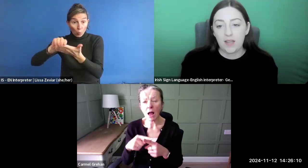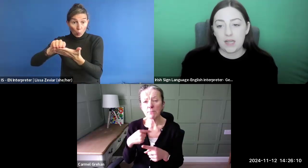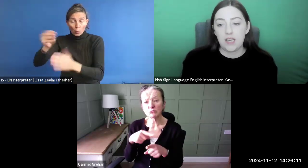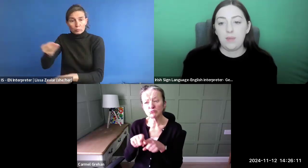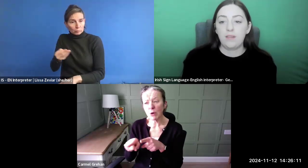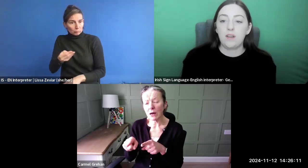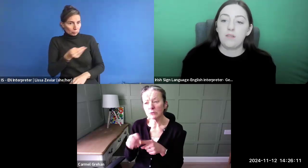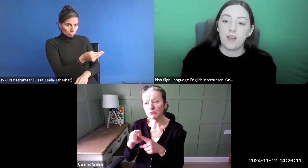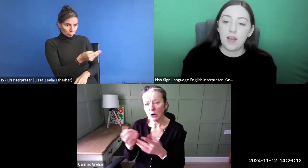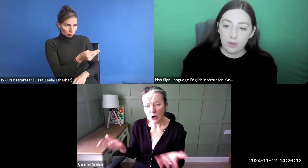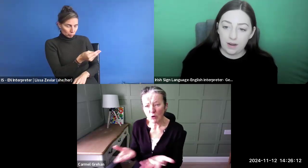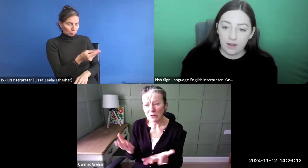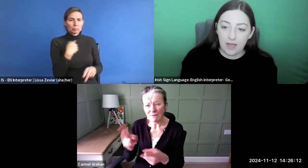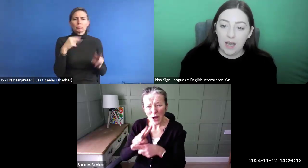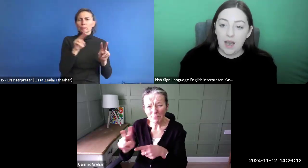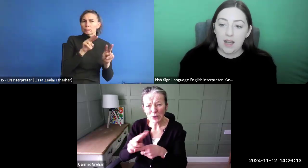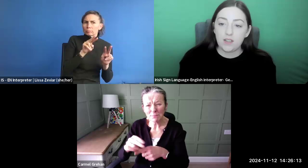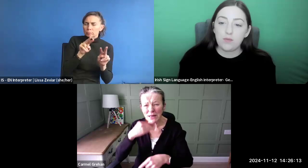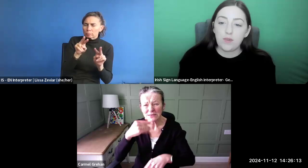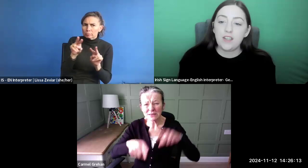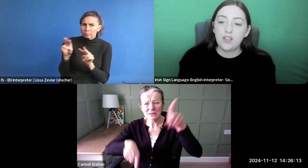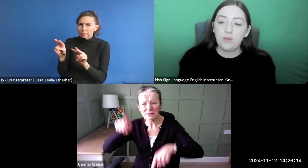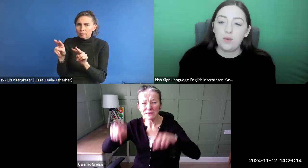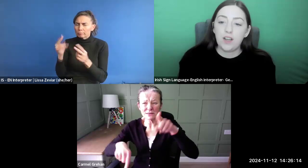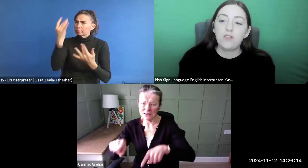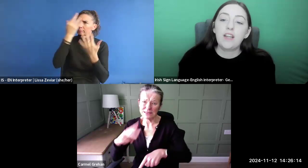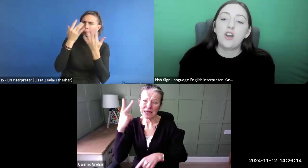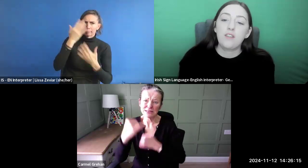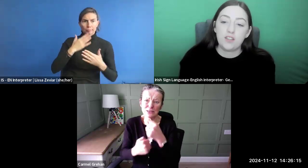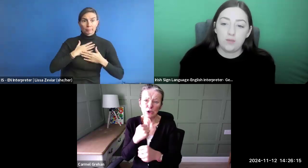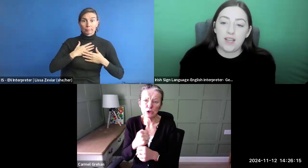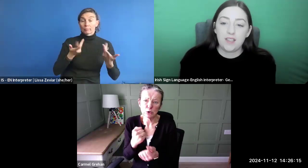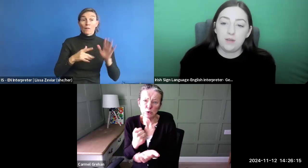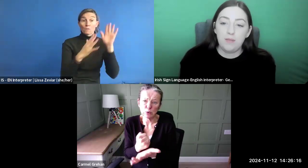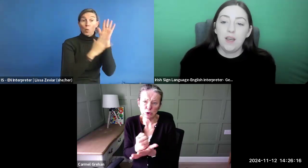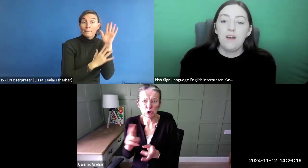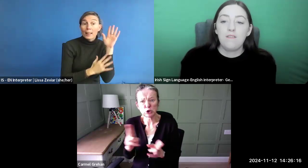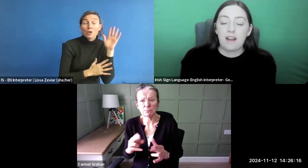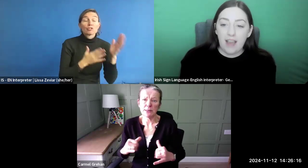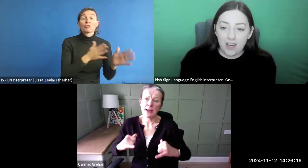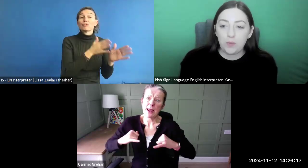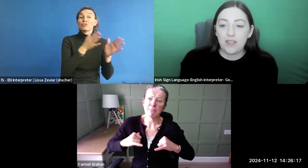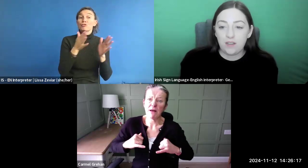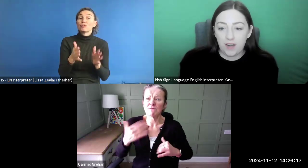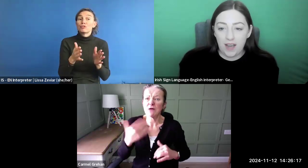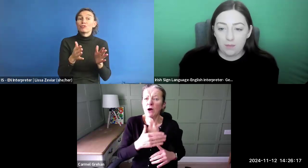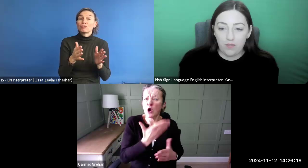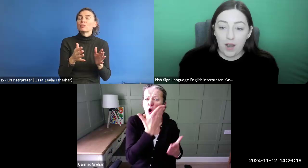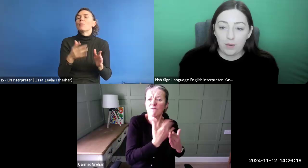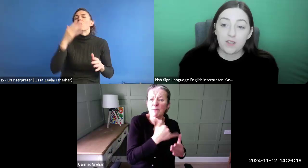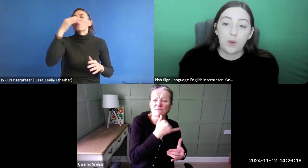performance. They had to think about their vocabulary, and it was really I really encouraged them to get some variation within